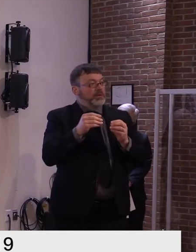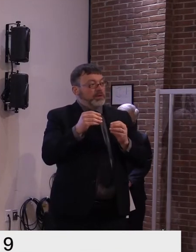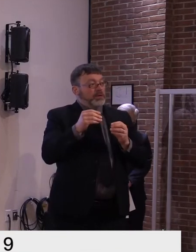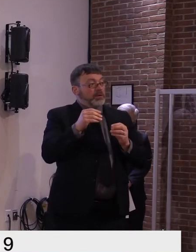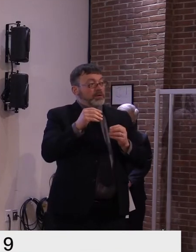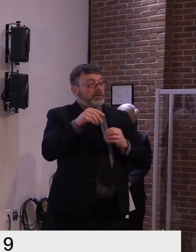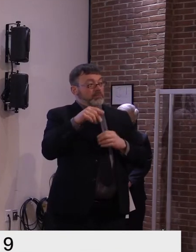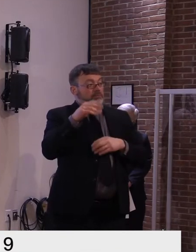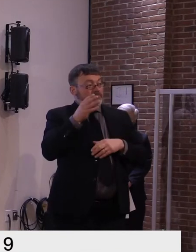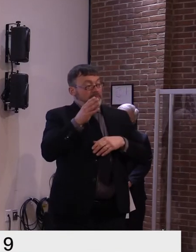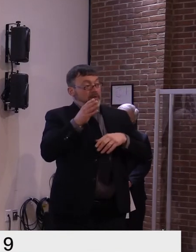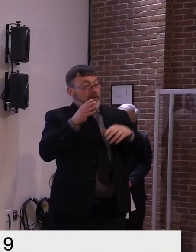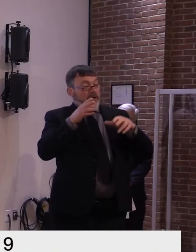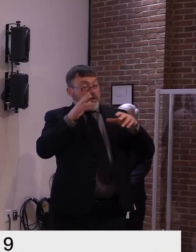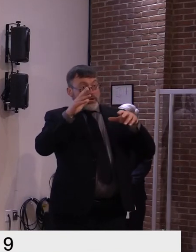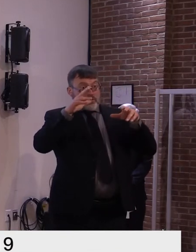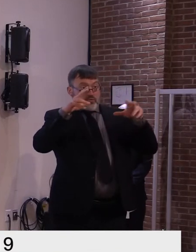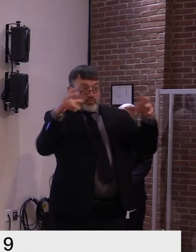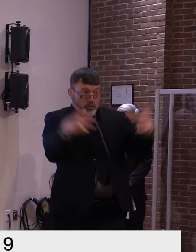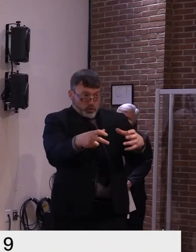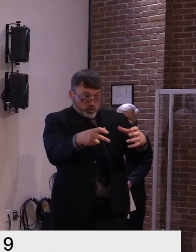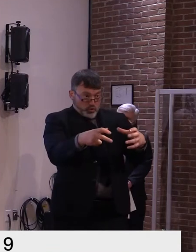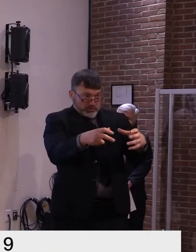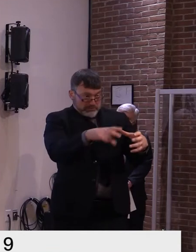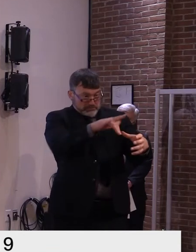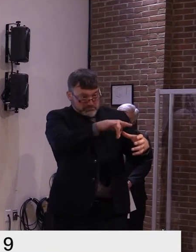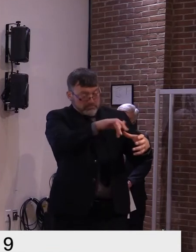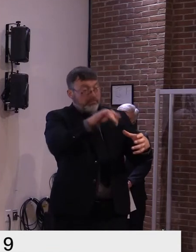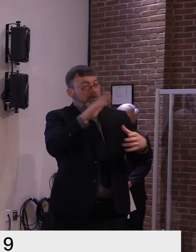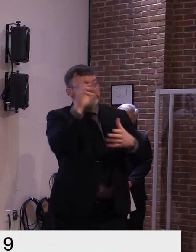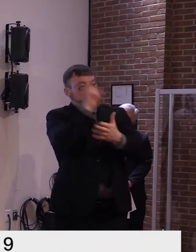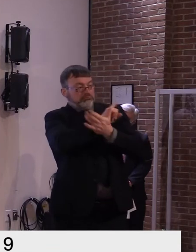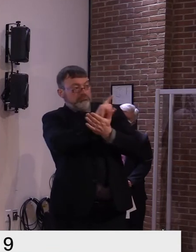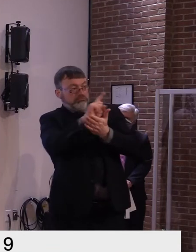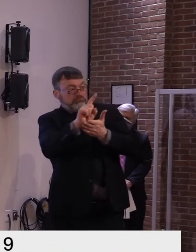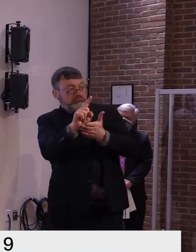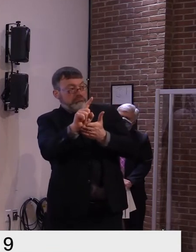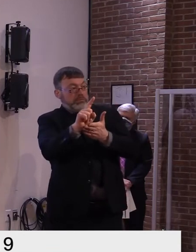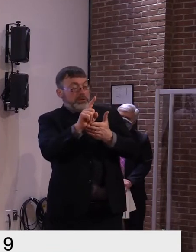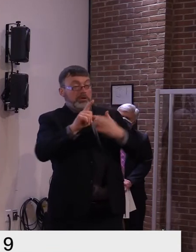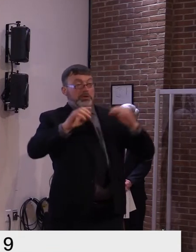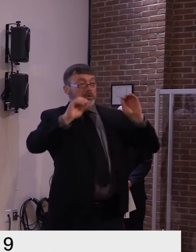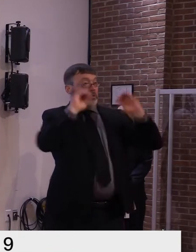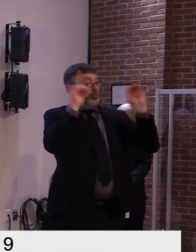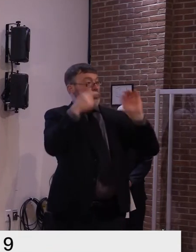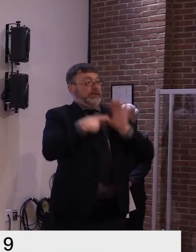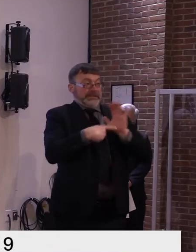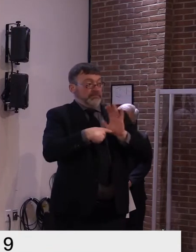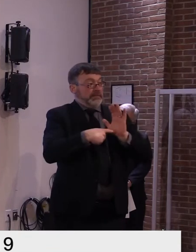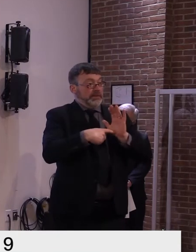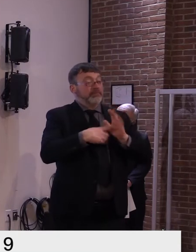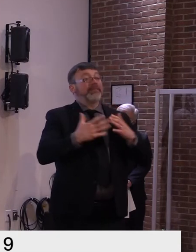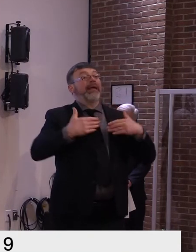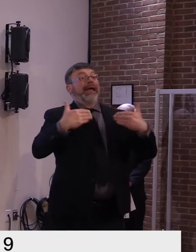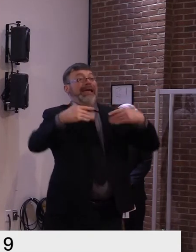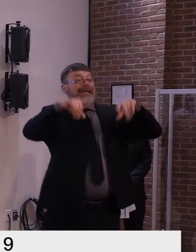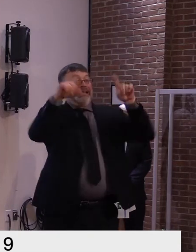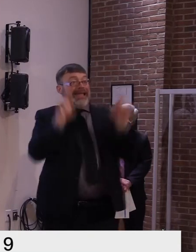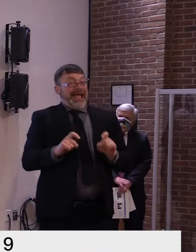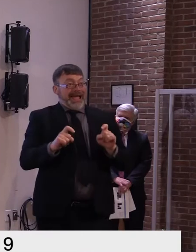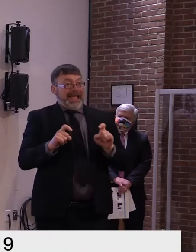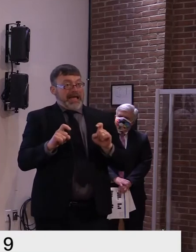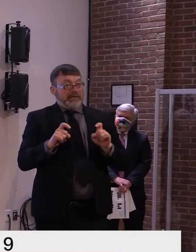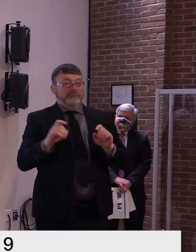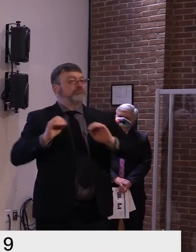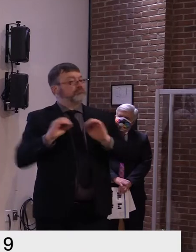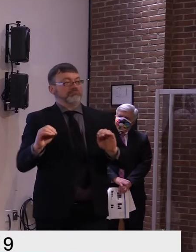7, assuming they remain free of symptoms and have a negative test at that time. Our analysis